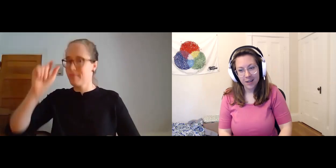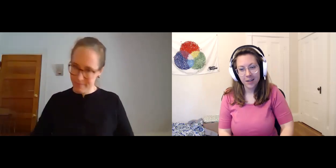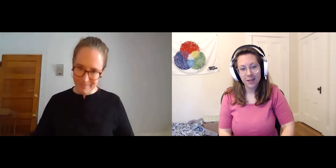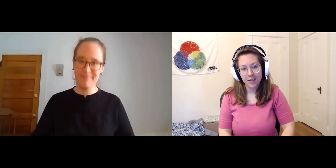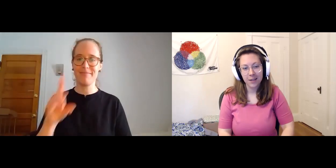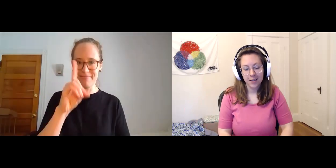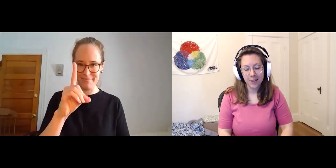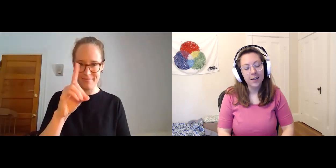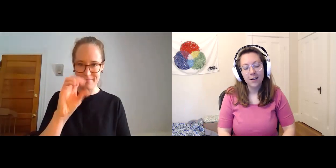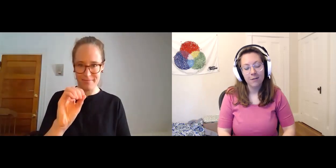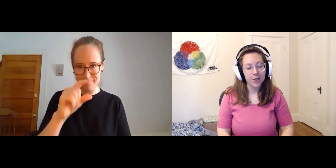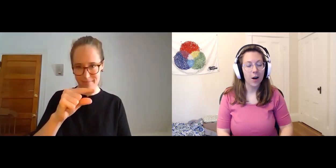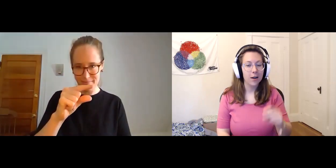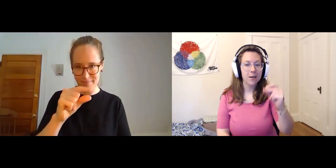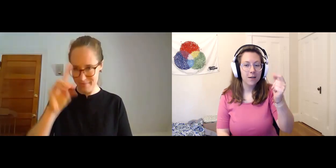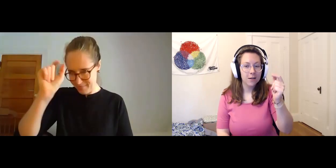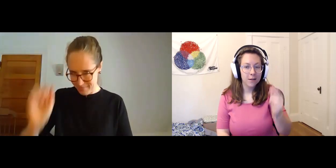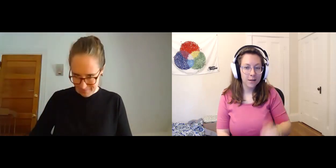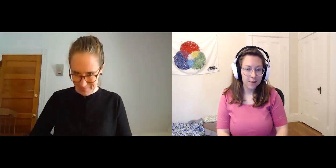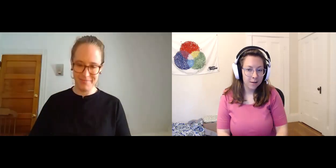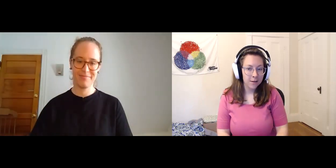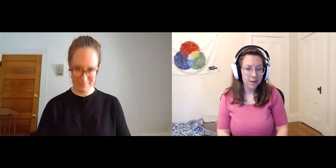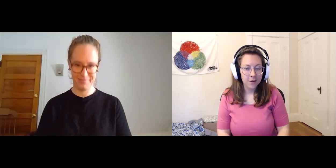leg for dog,